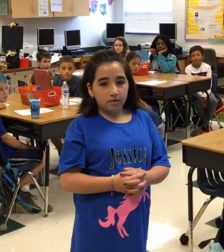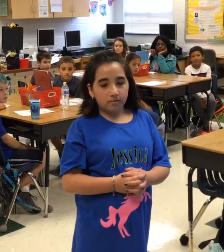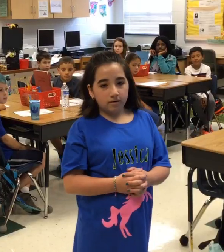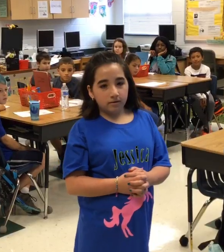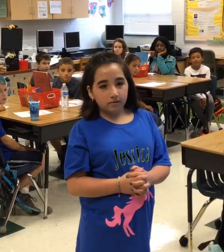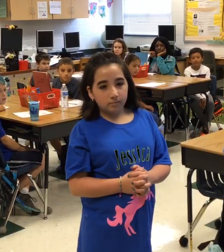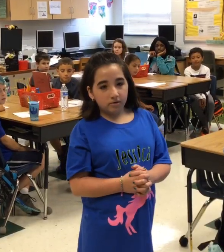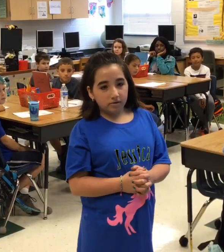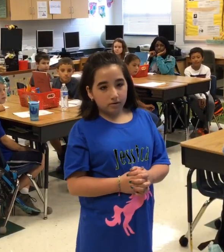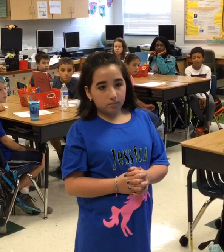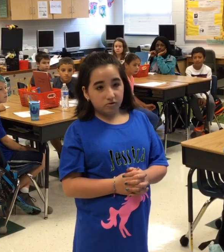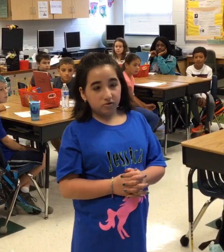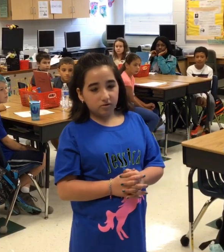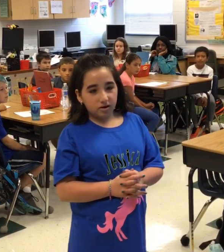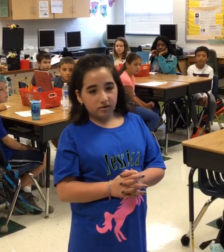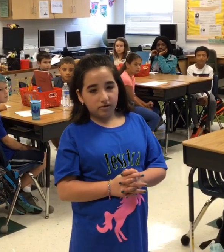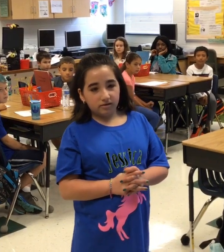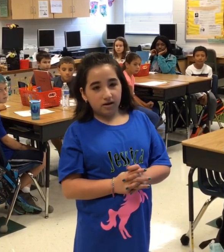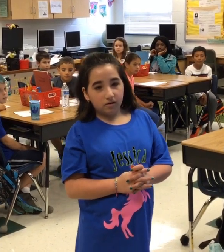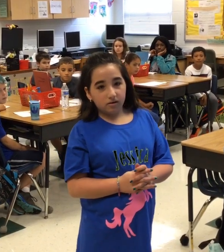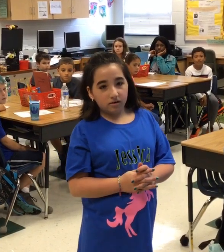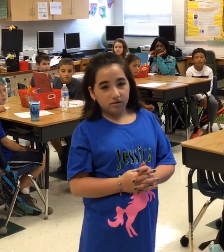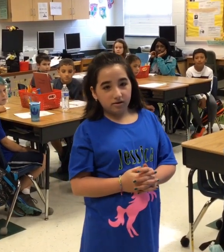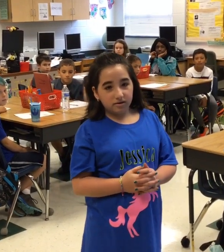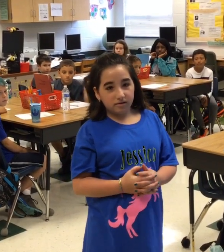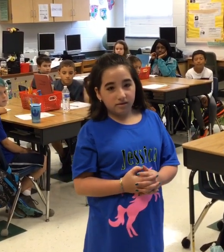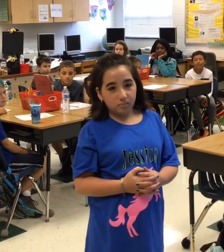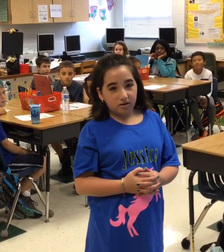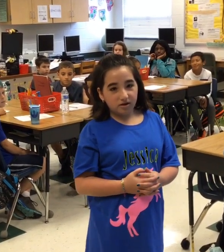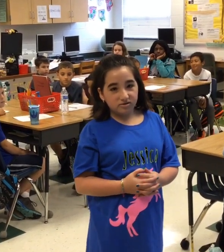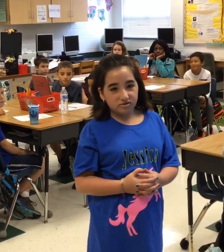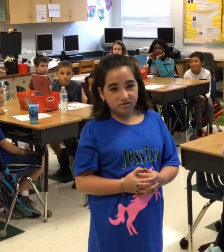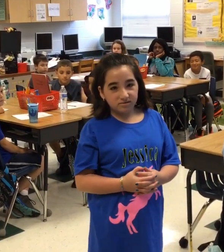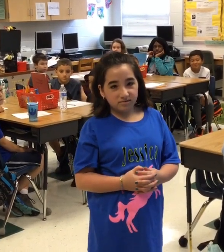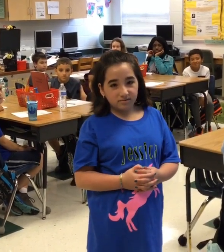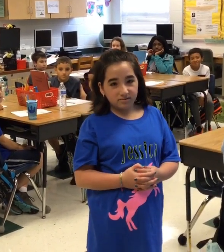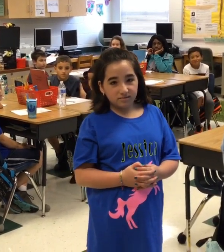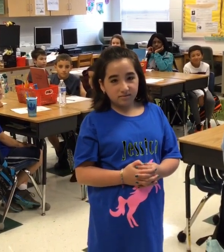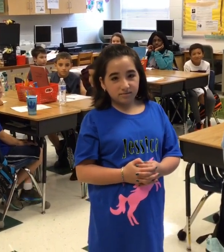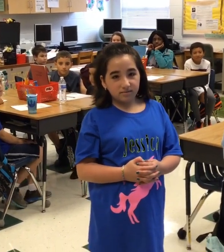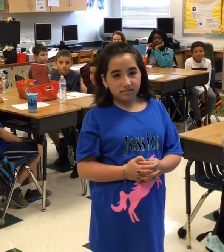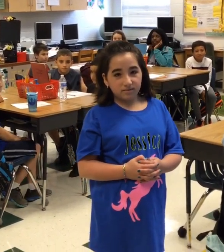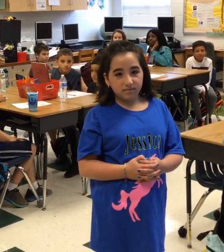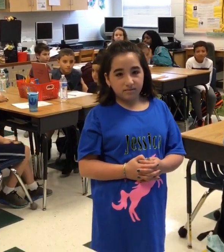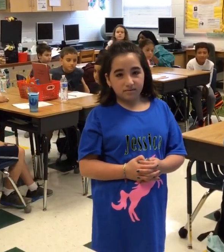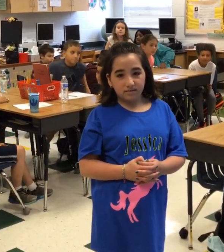Good morning, Roadrunners. Miss Mitch's class is now going to lead us in the pledge.